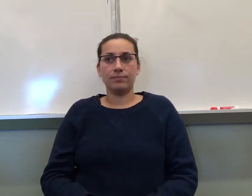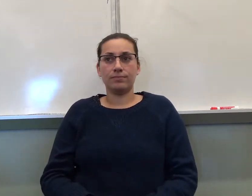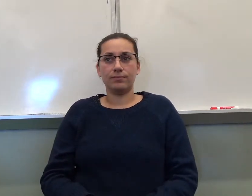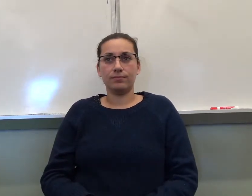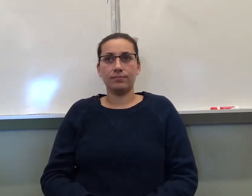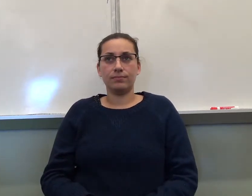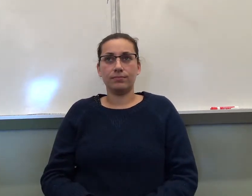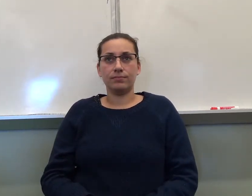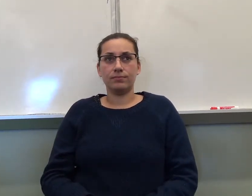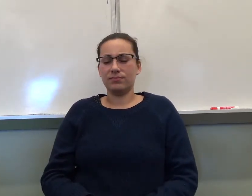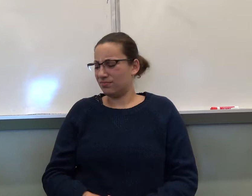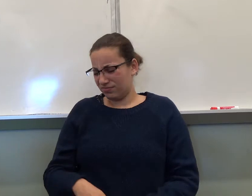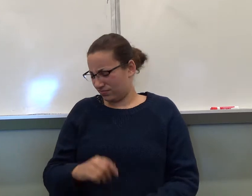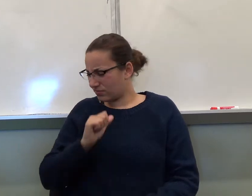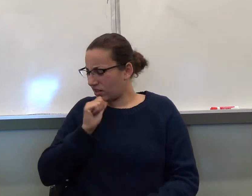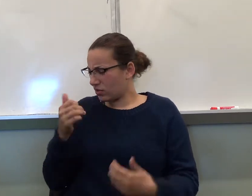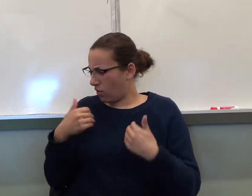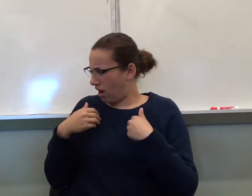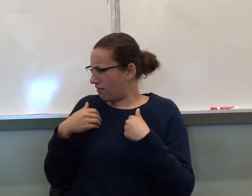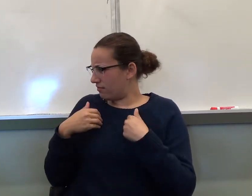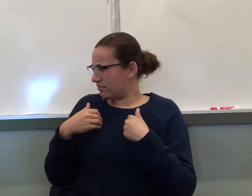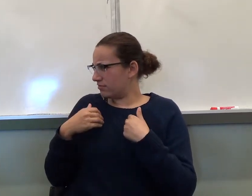We don't have that down as a problem, we did, that's okay, you can still do it.